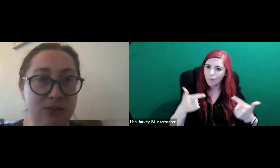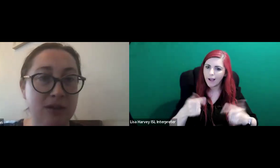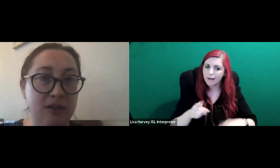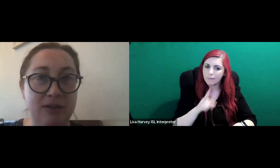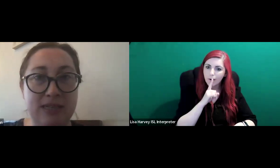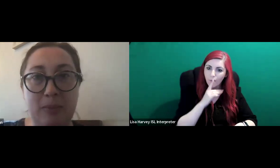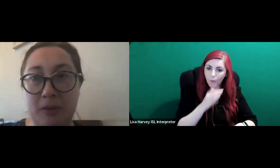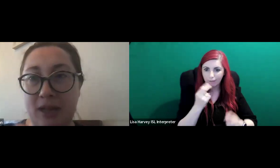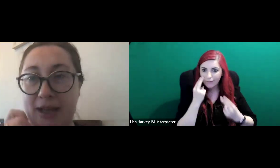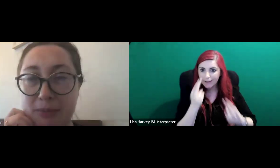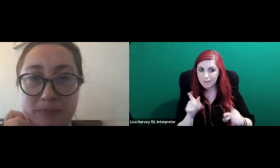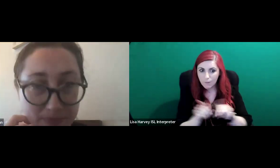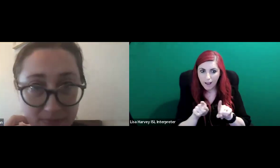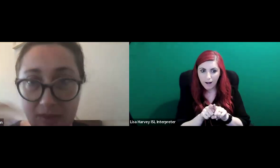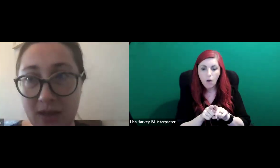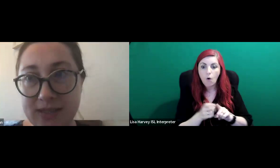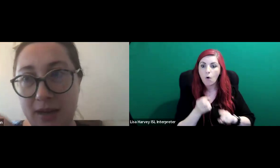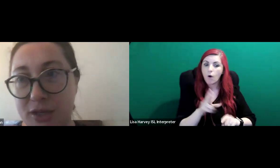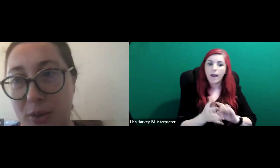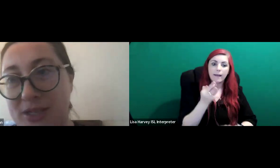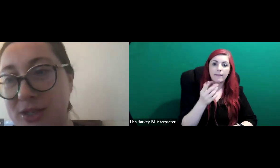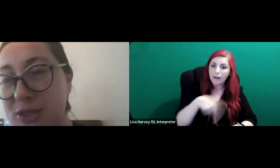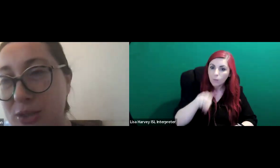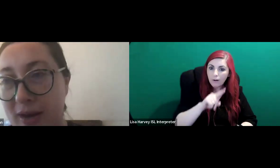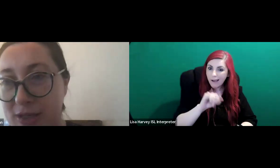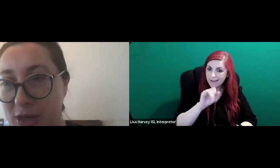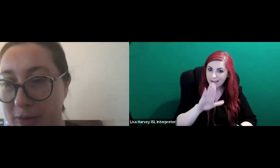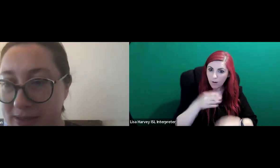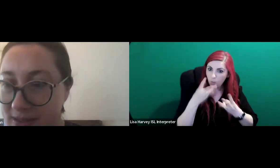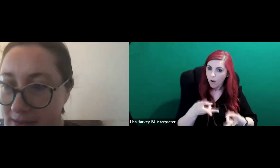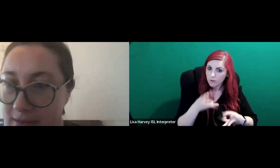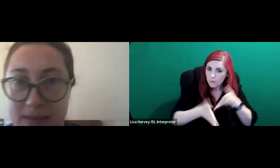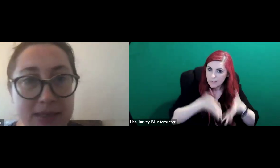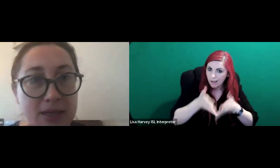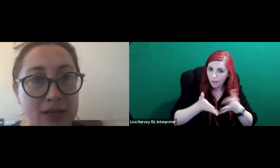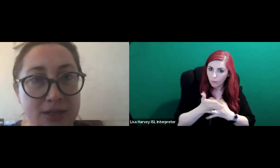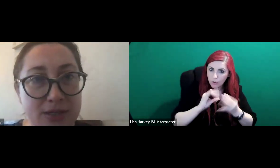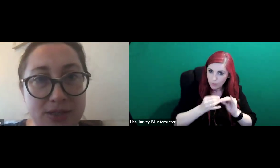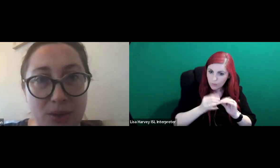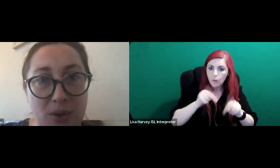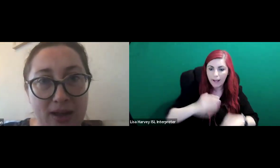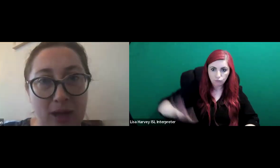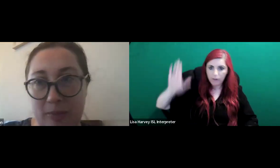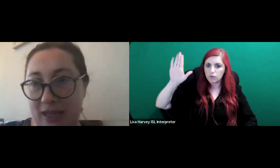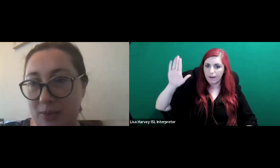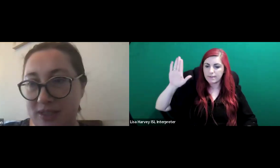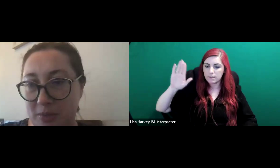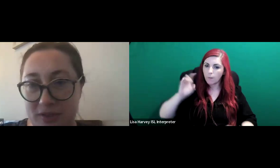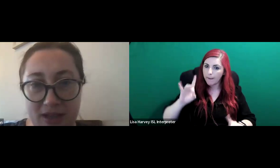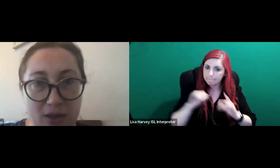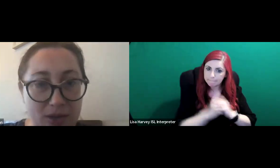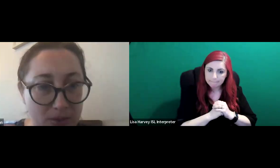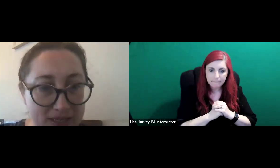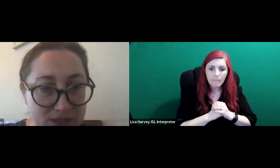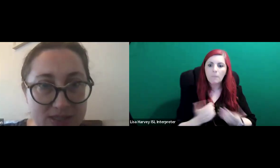if you need to, for example, sign your question to our interpreters. So I'll begin with